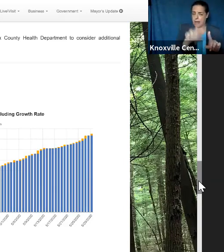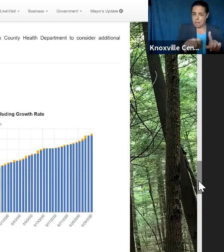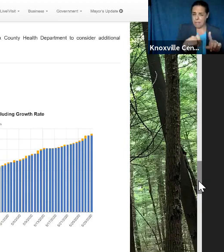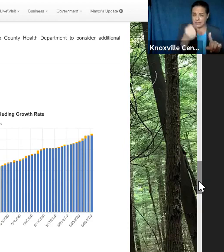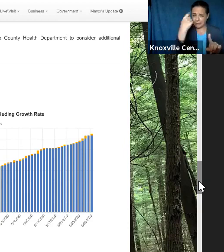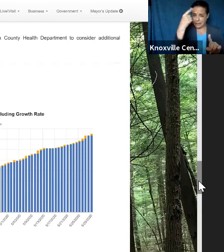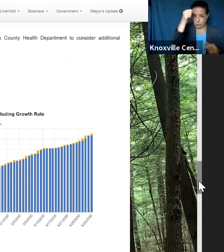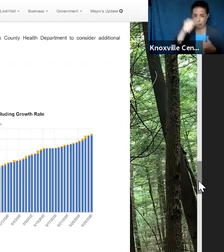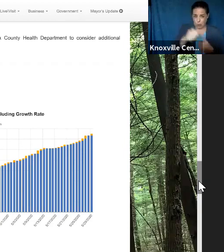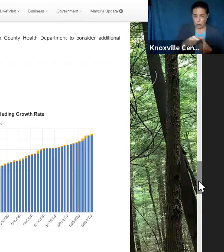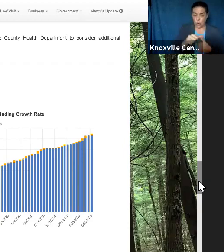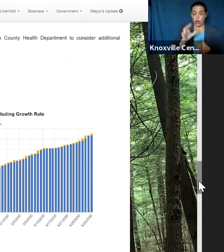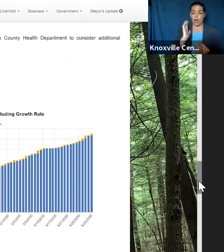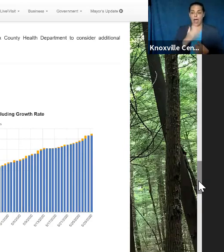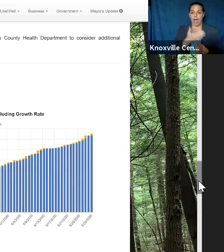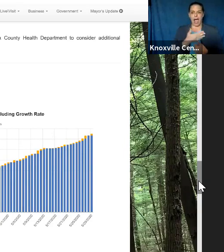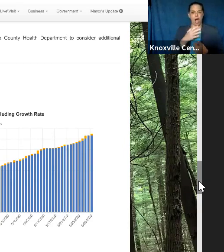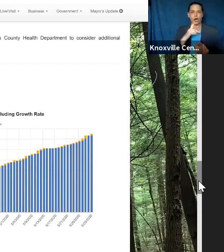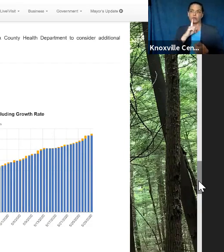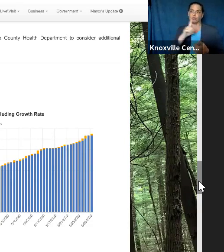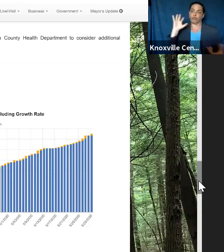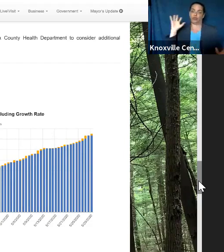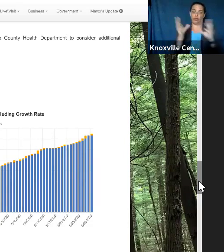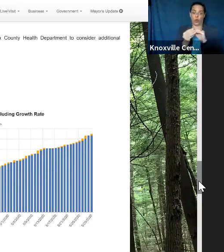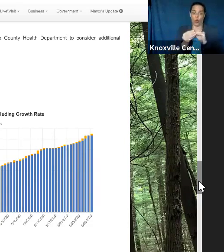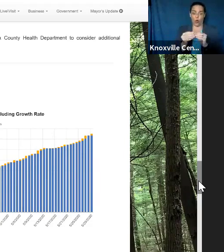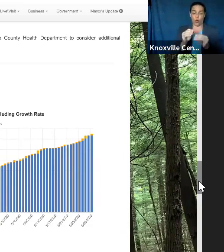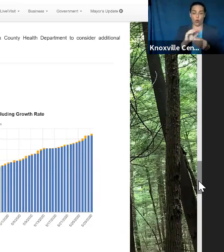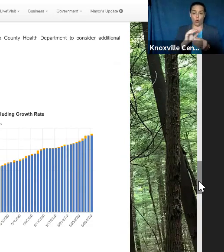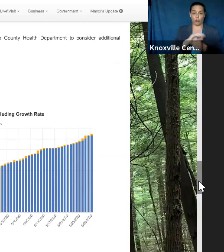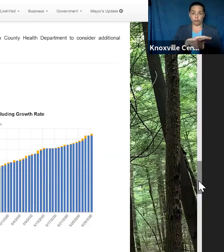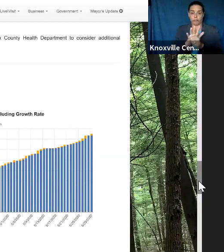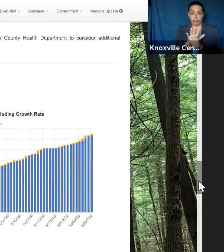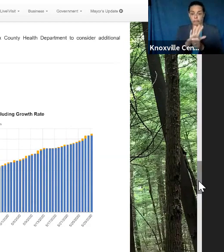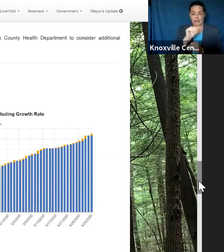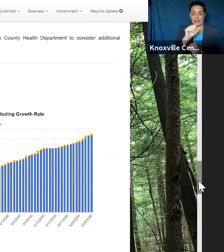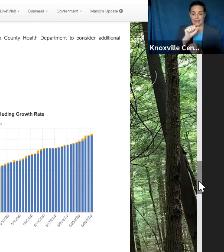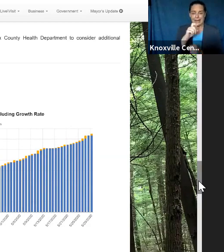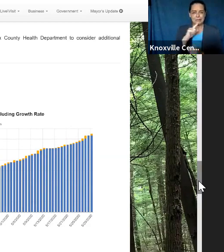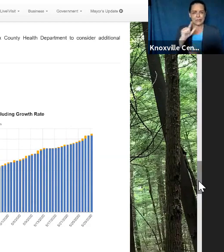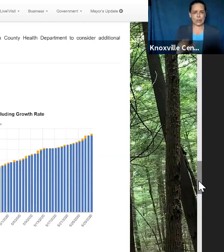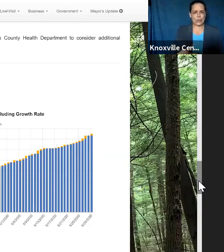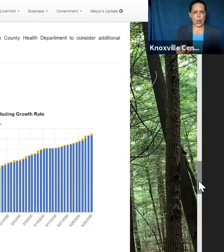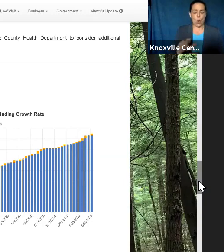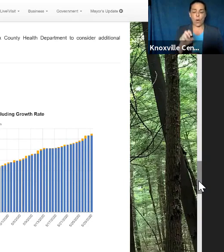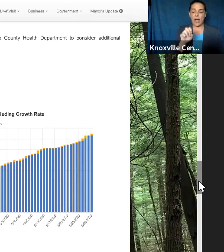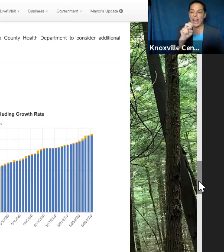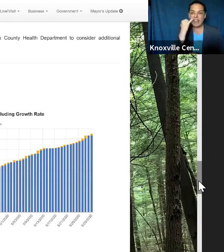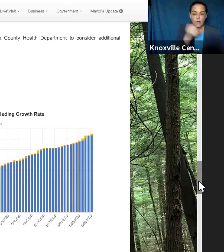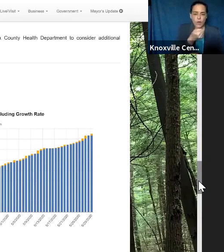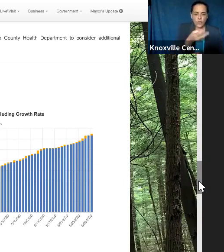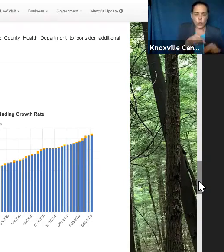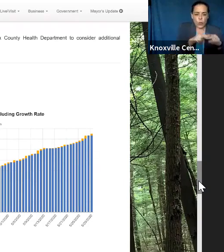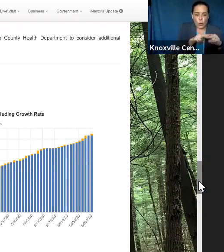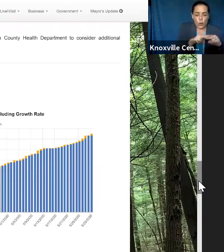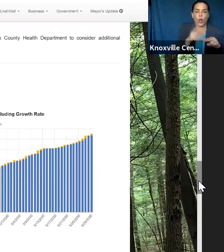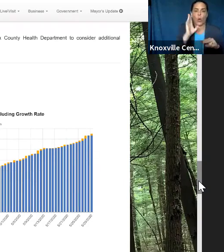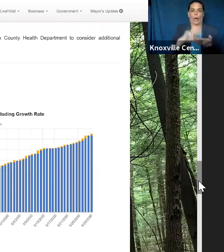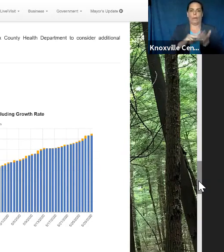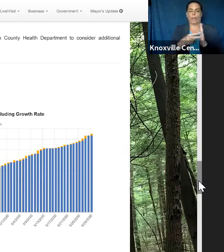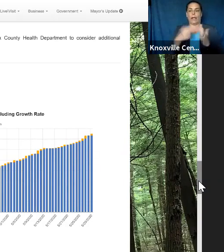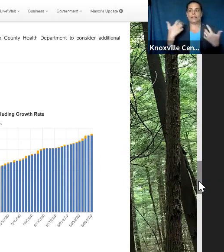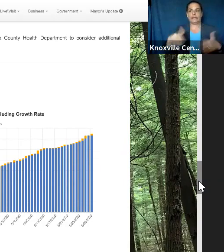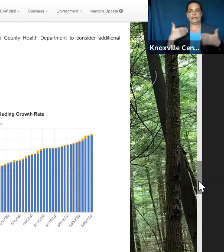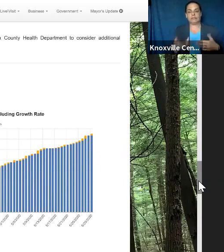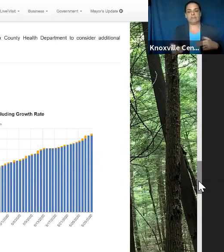increases have been so low, even a slight increase in new cases would register statistically significant. To put this in perspective, if you